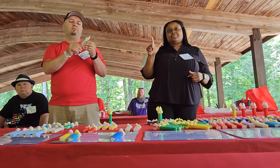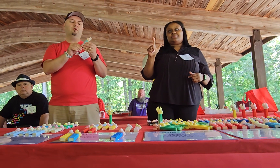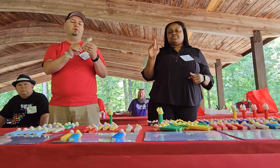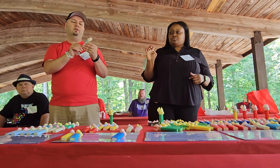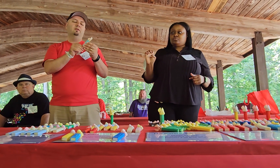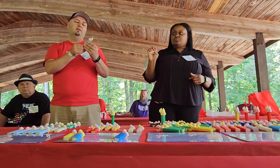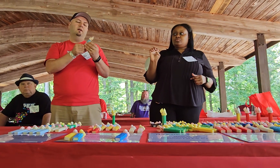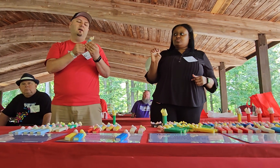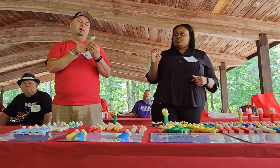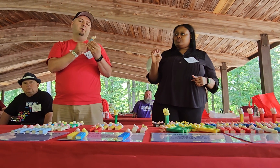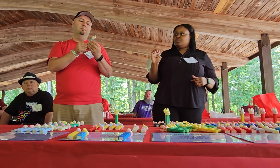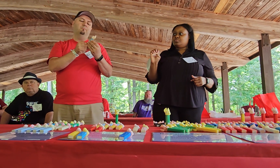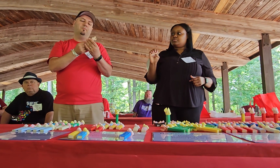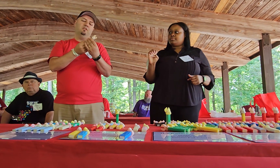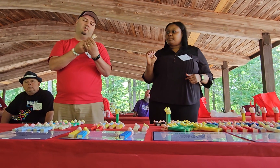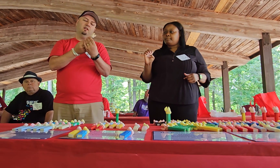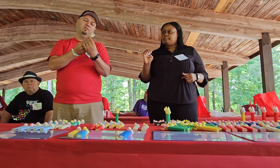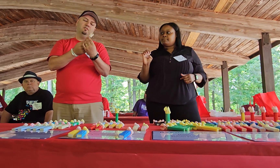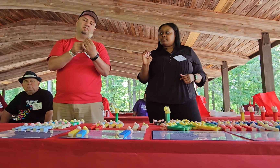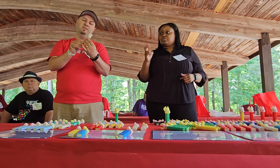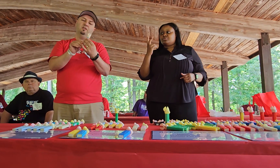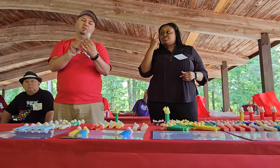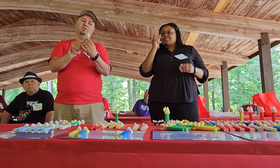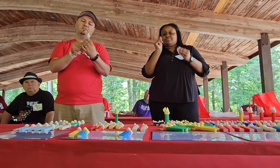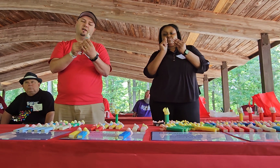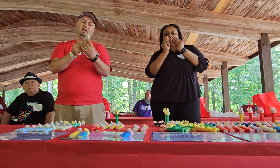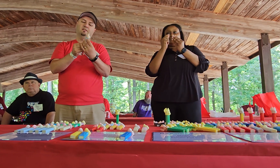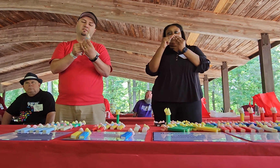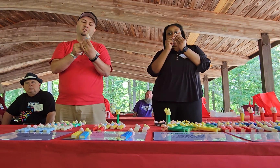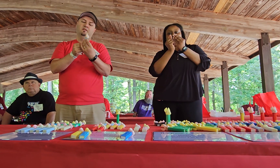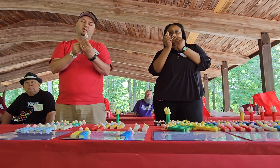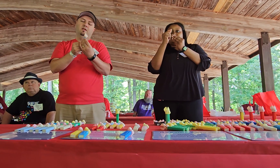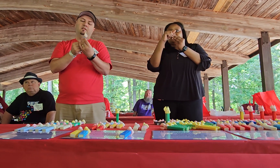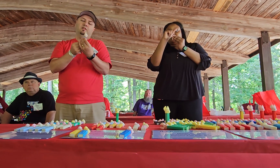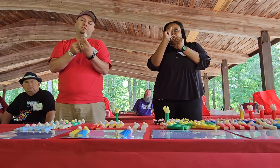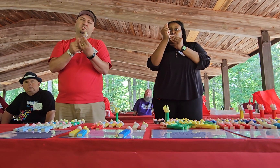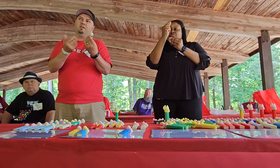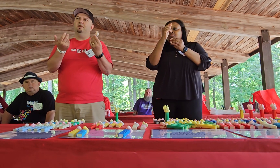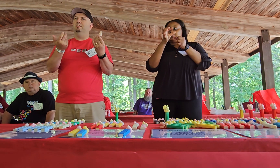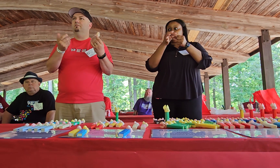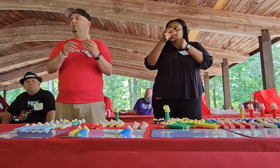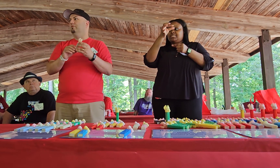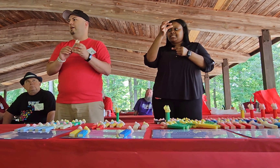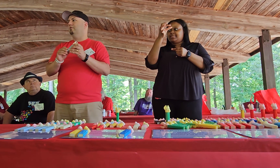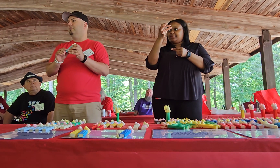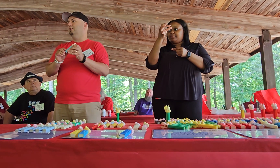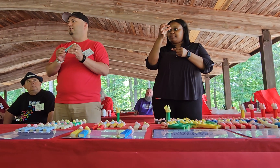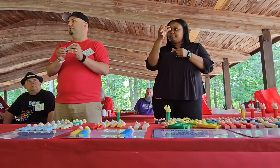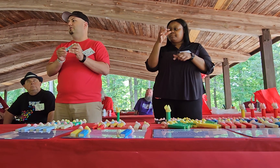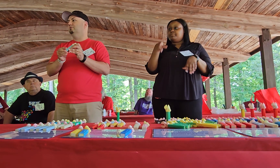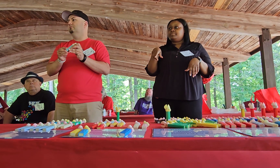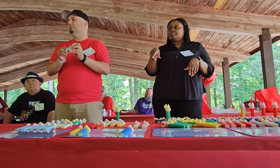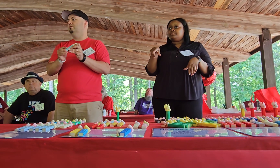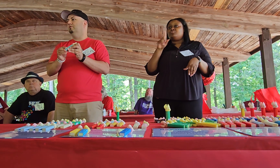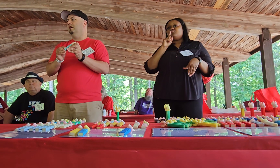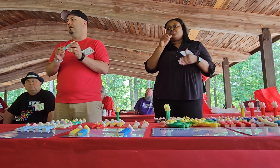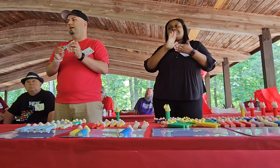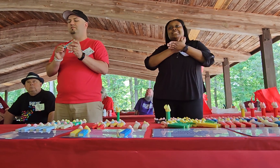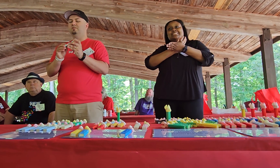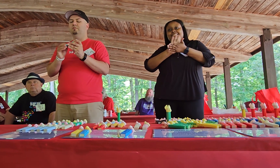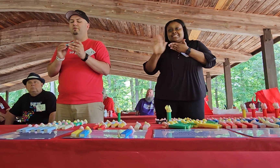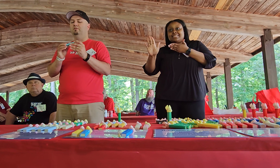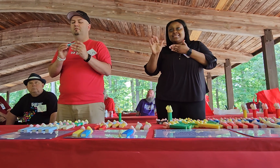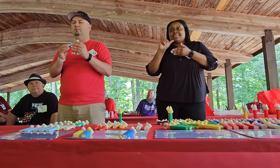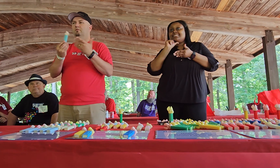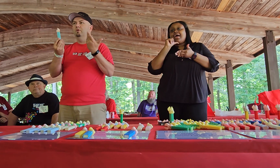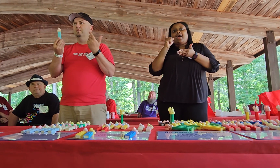woven through it. And you can see it on all sides. And it's just like a neat little rare thing that you can find, and